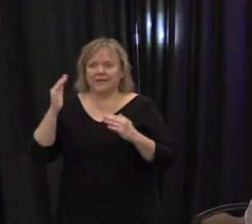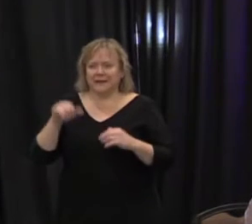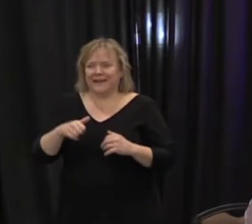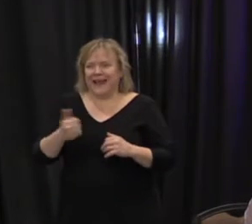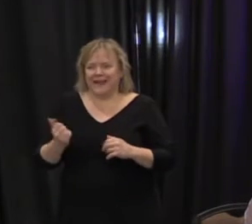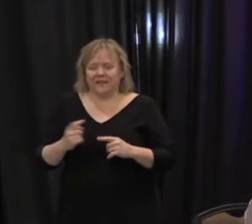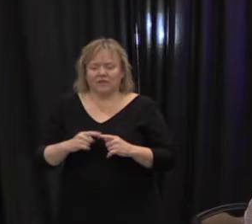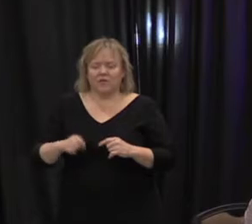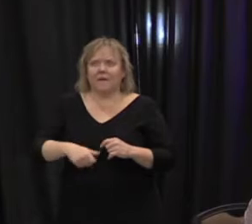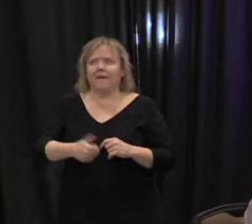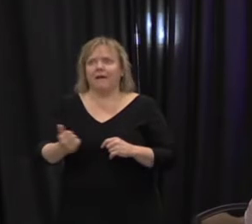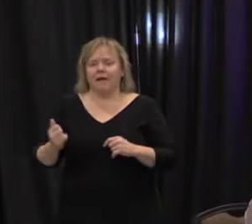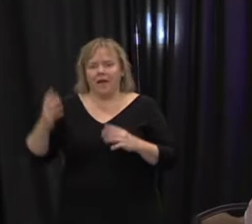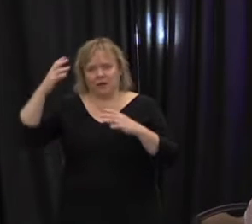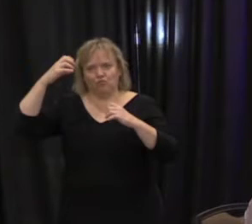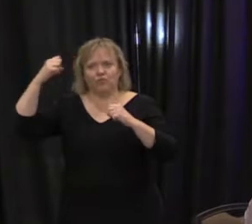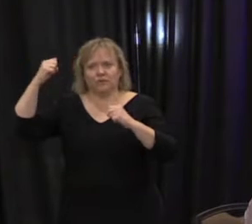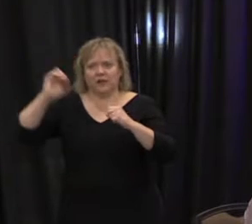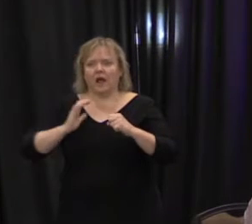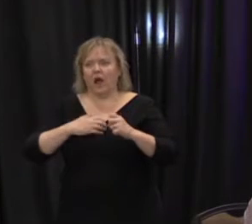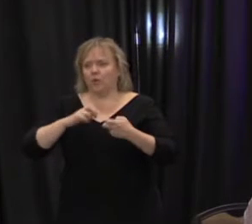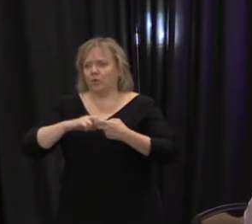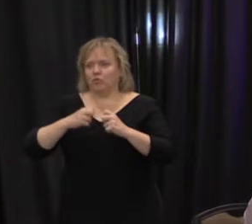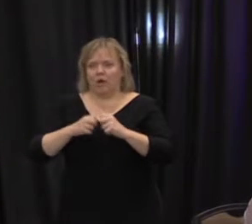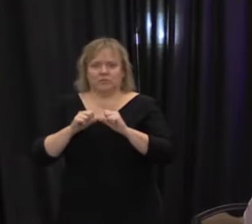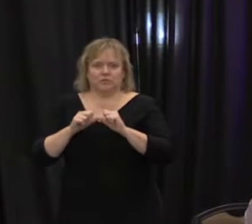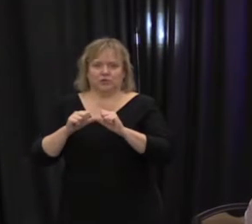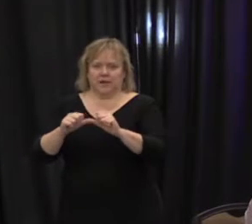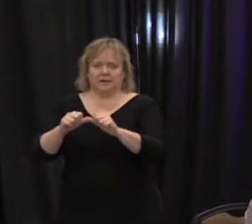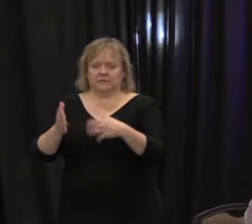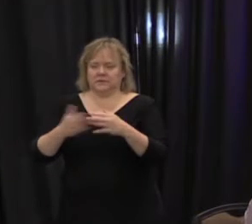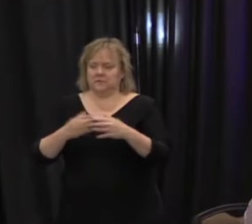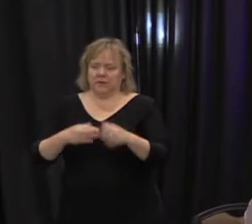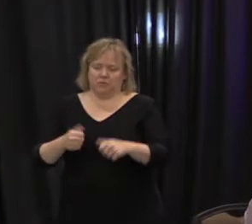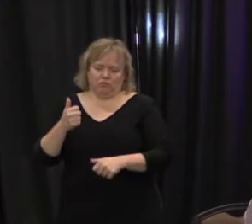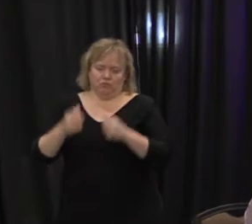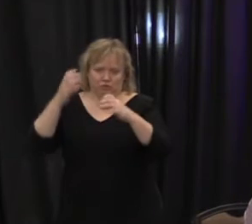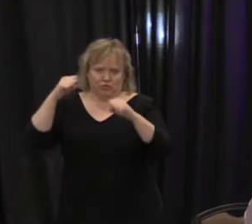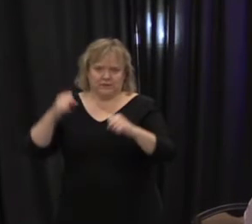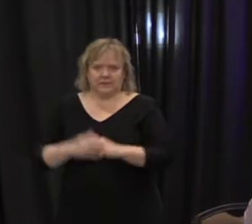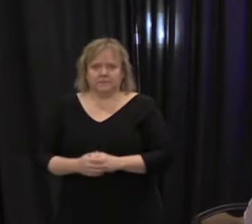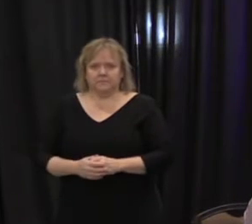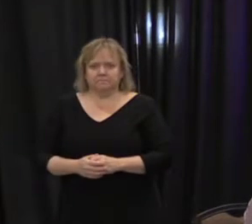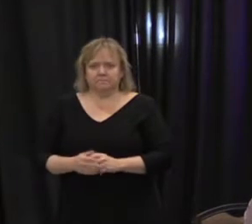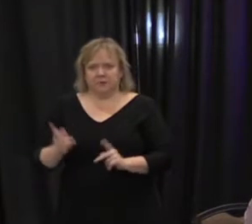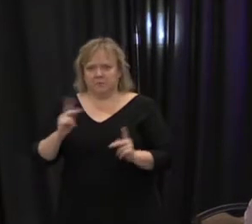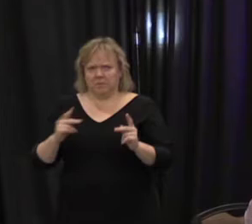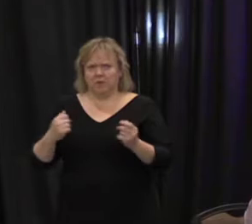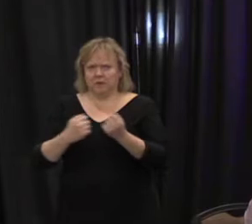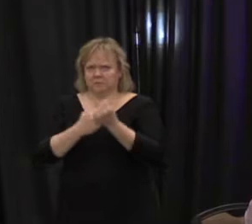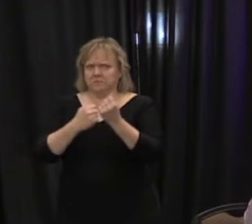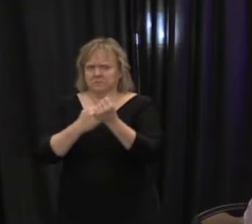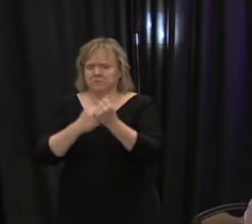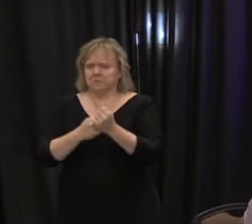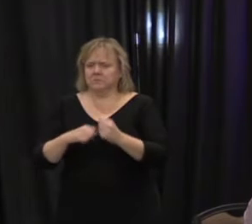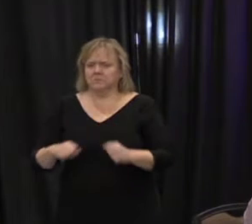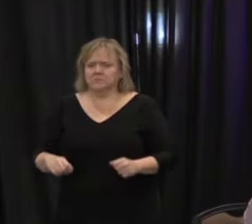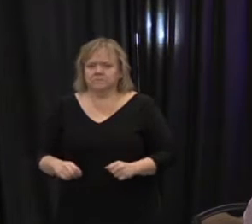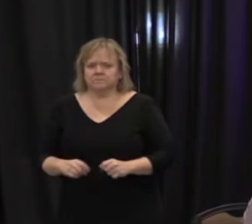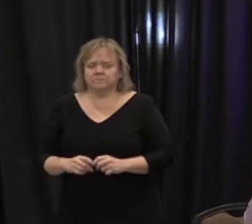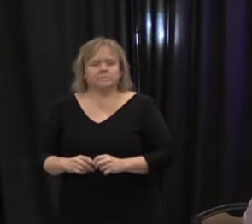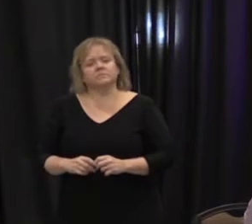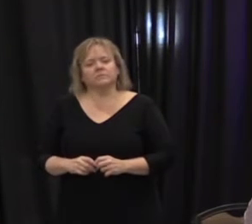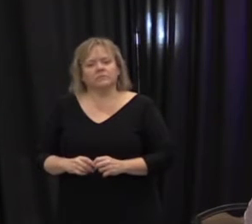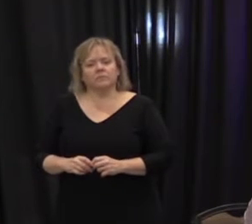any administration. Our problems are the same no matter who is in office. Mm-hmm. Yeah.